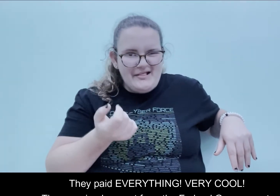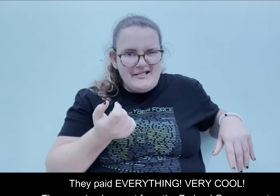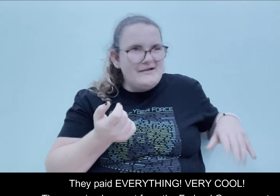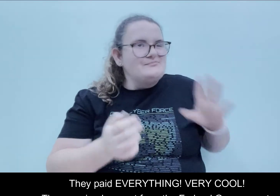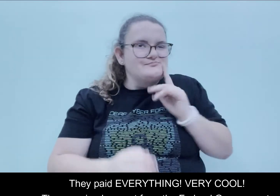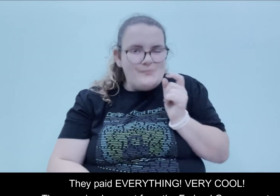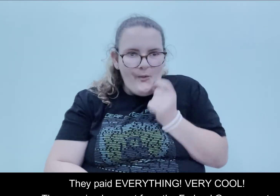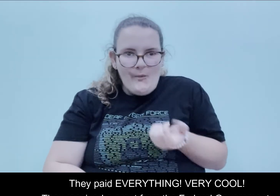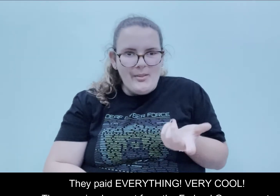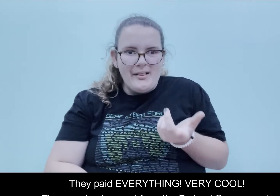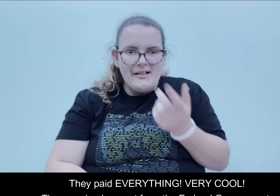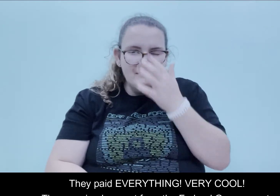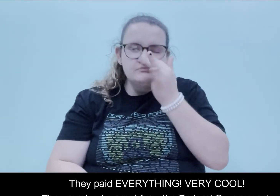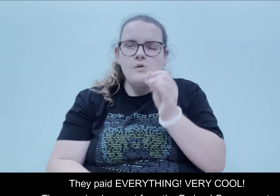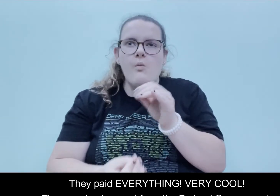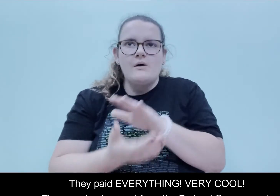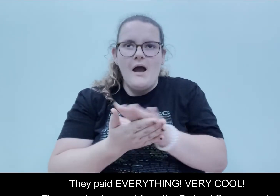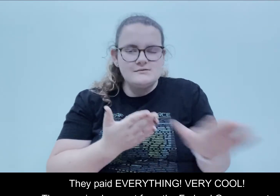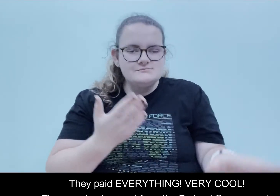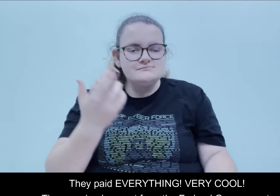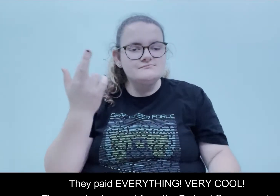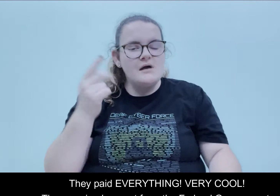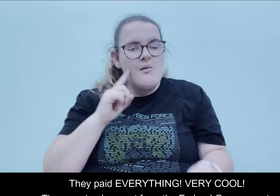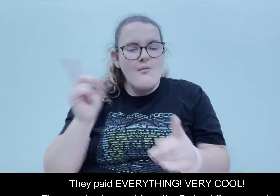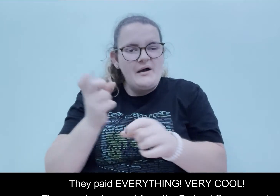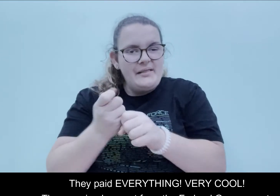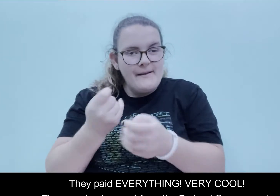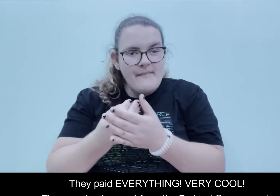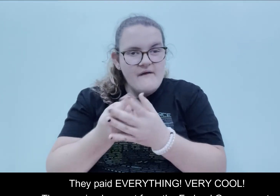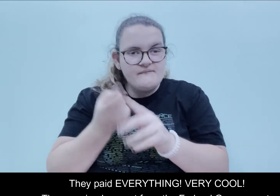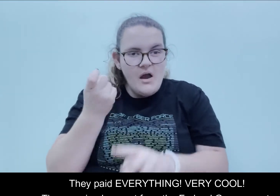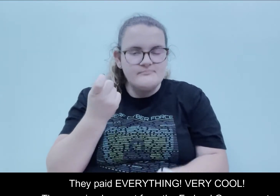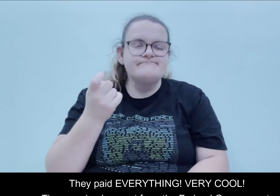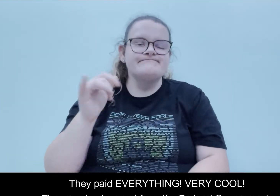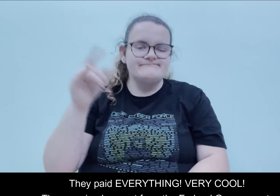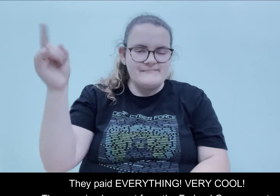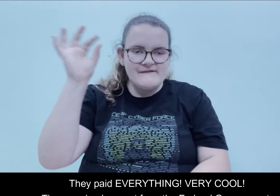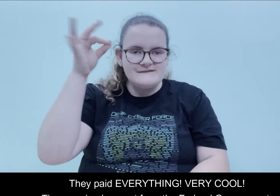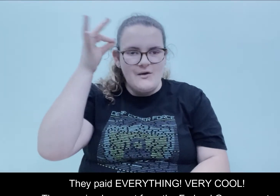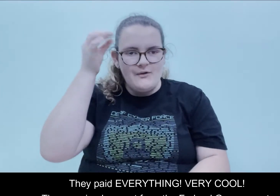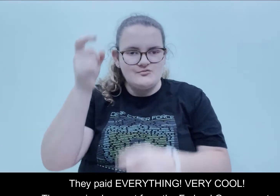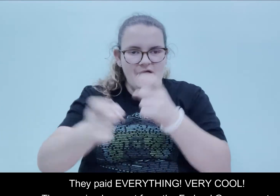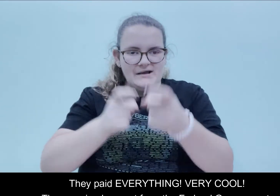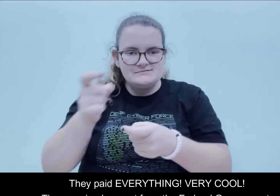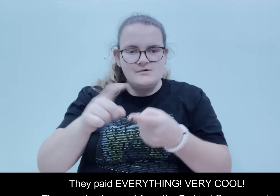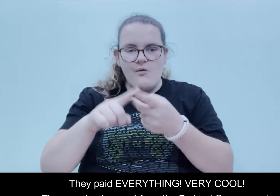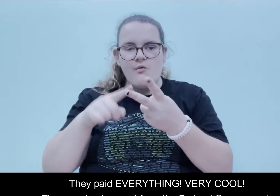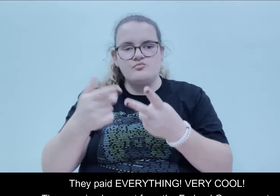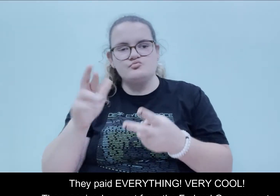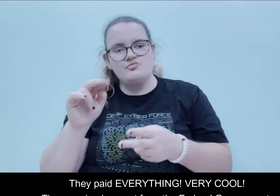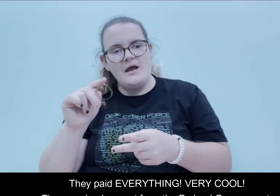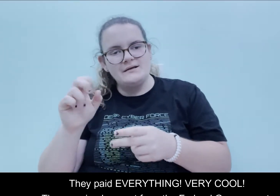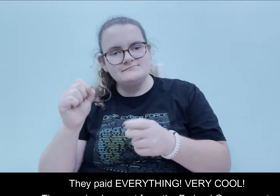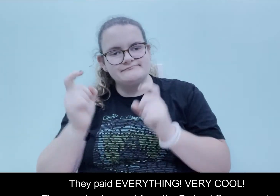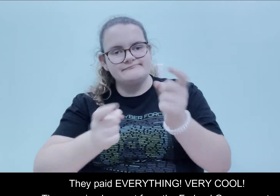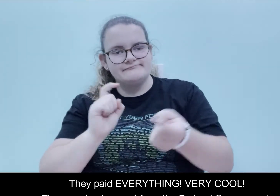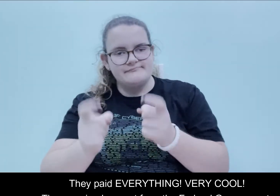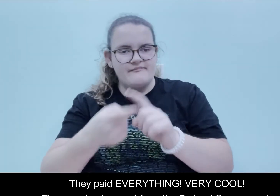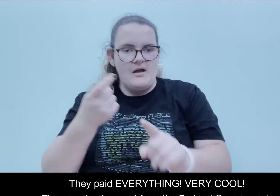myself. The camp paid for everything else. I mean, how cool. So nice. And they got the money from